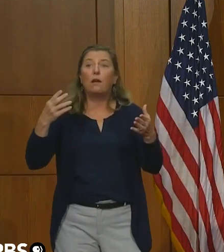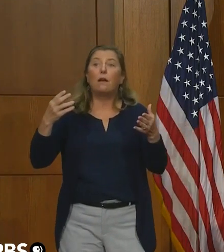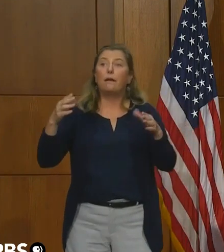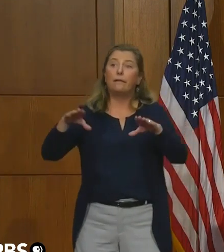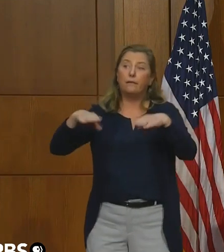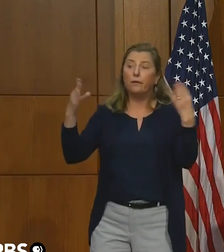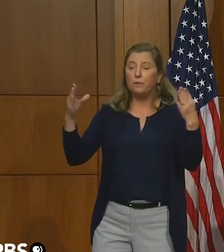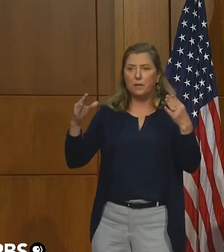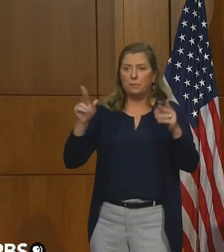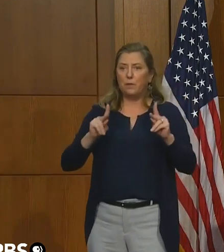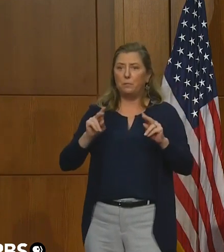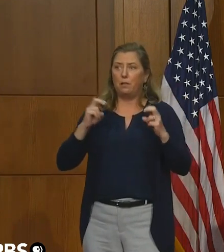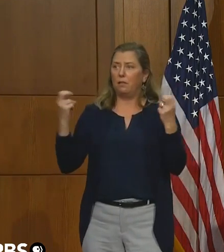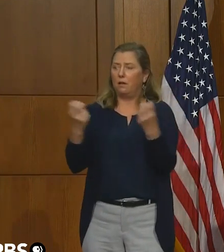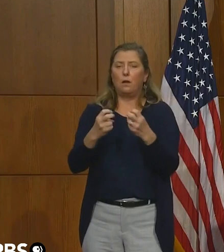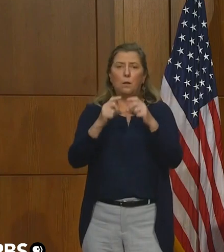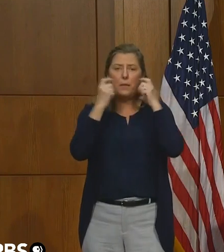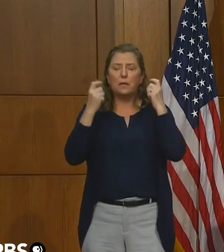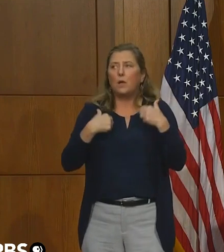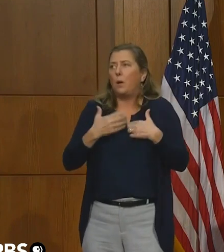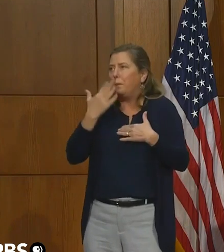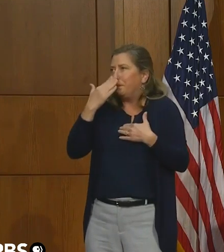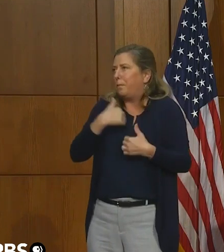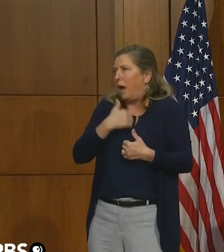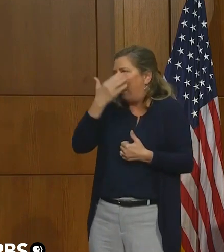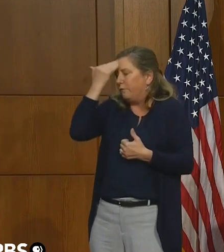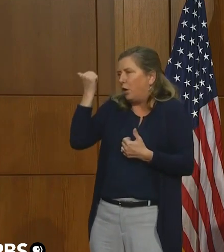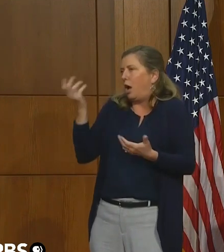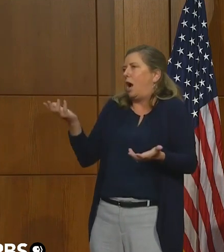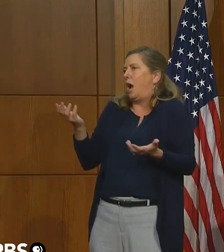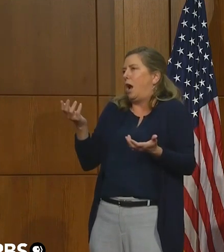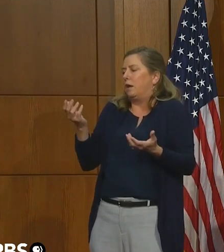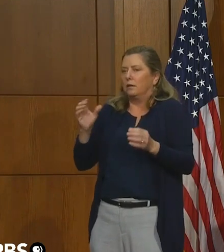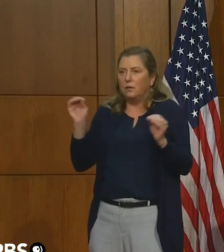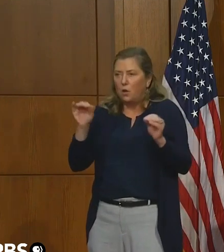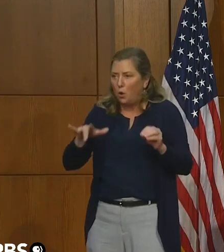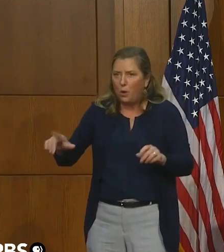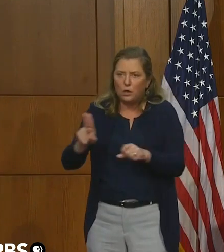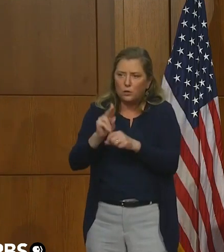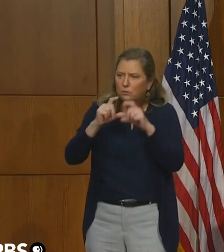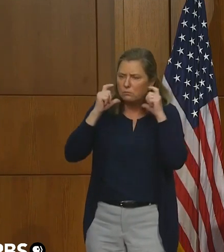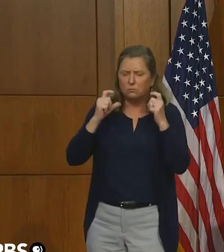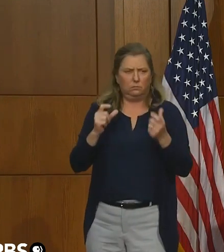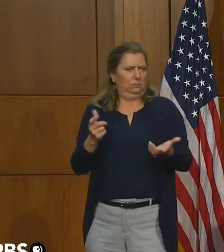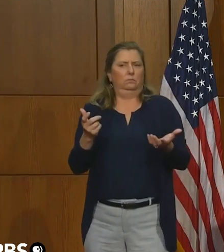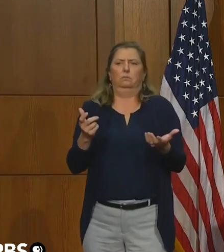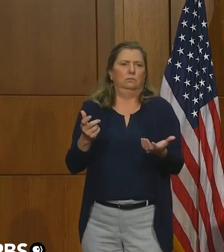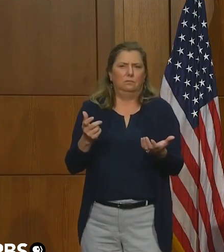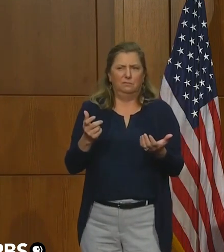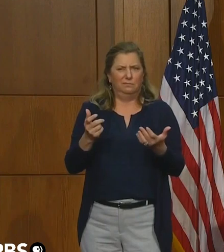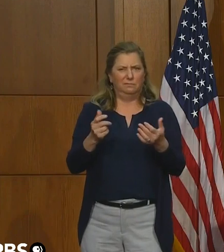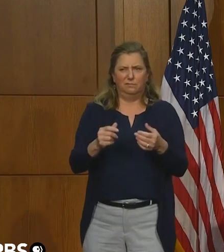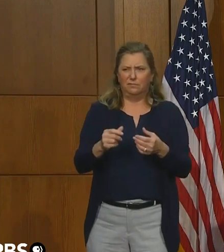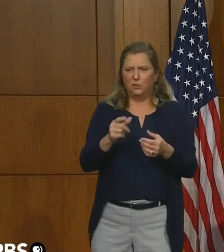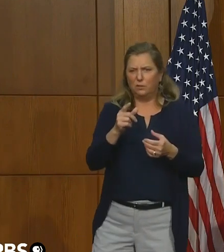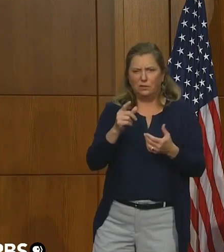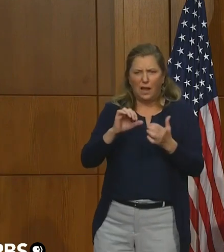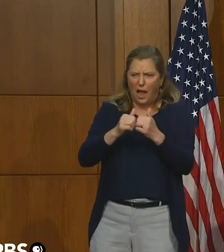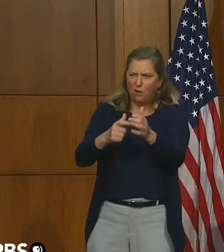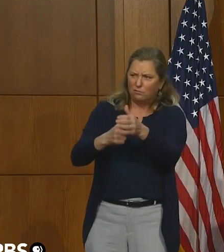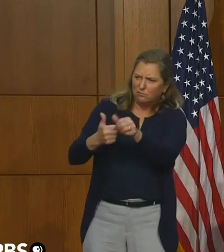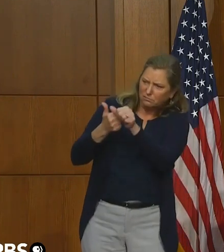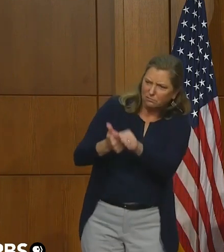without masks and their excuses, I forgot, what enforcement arm will, what enforcement will take place? How